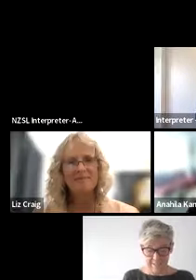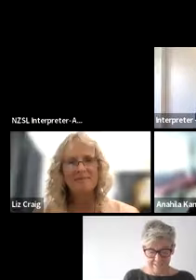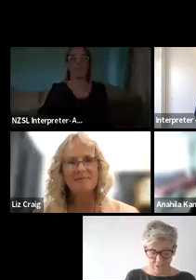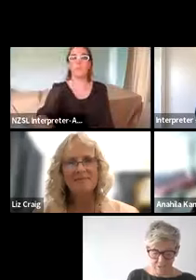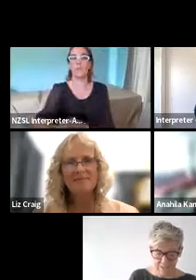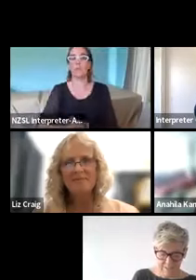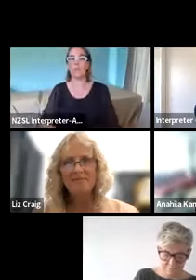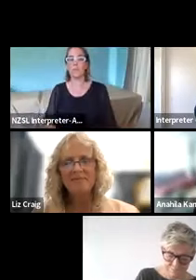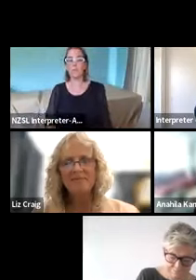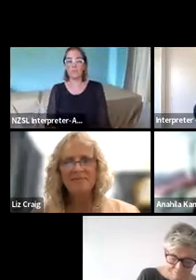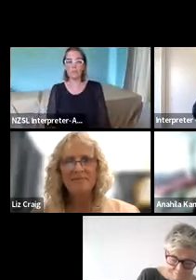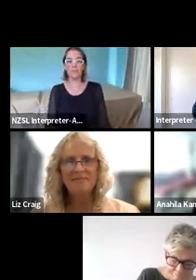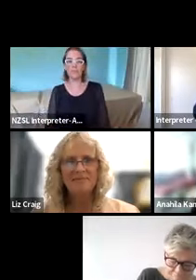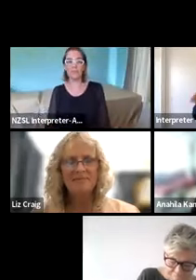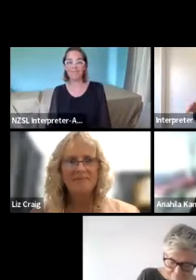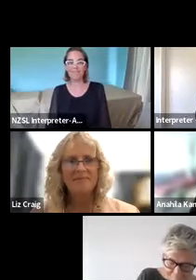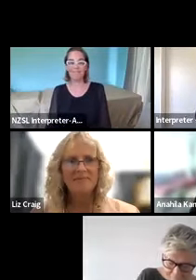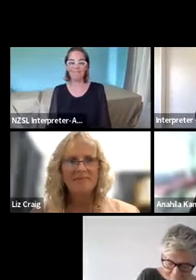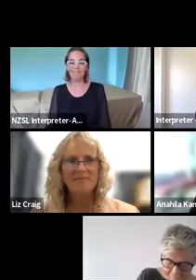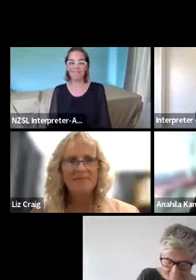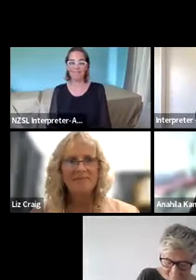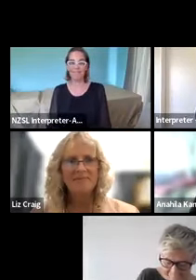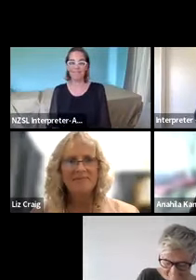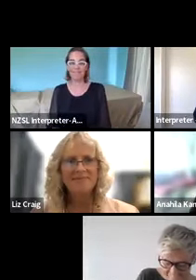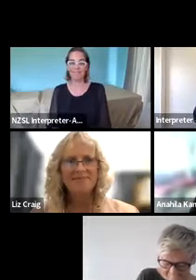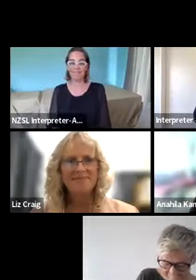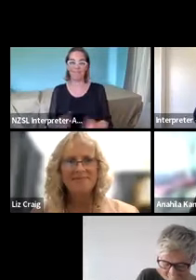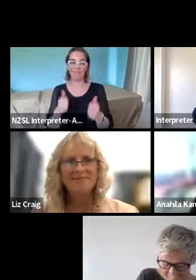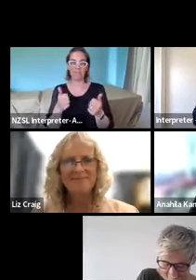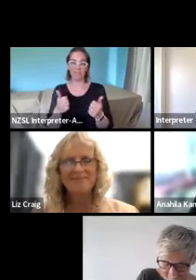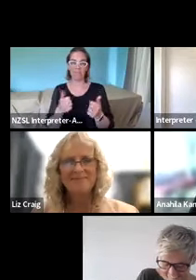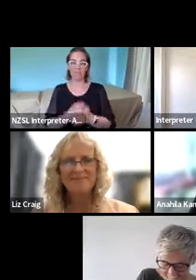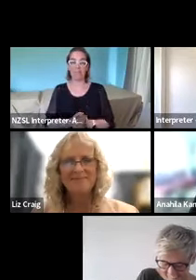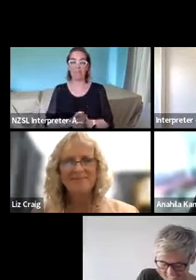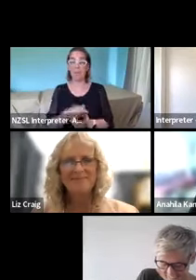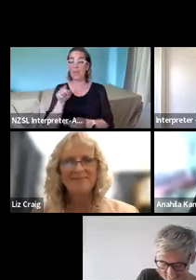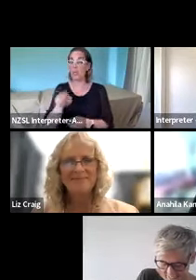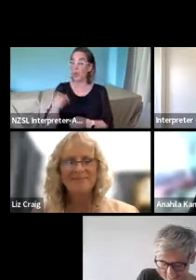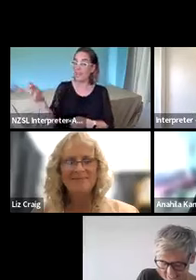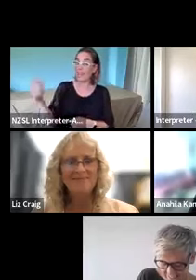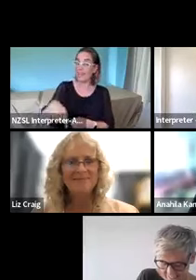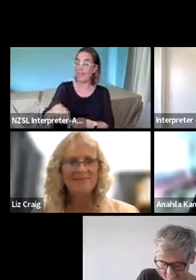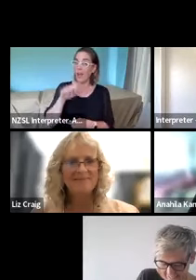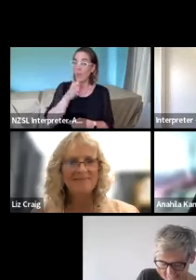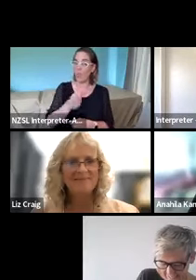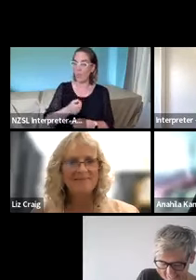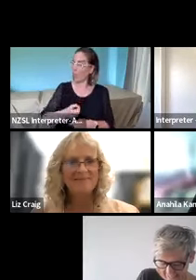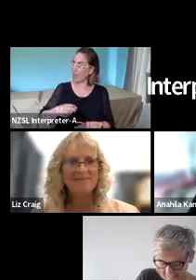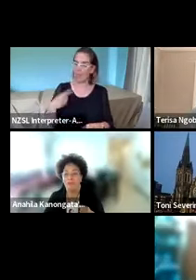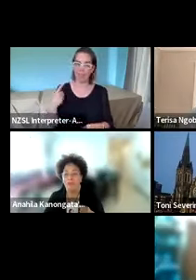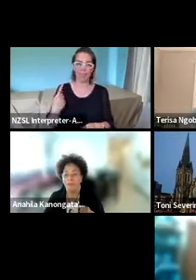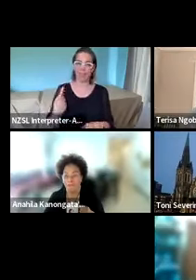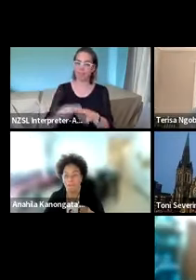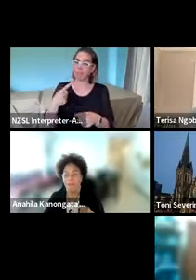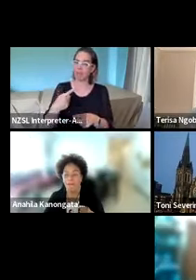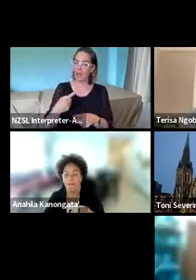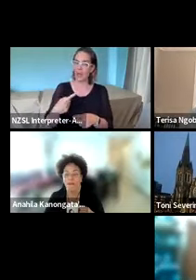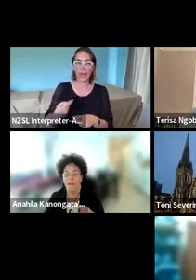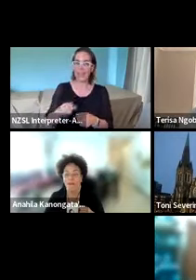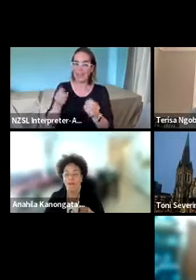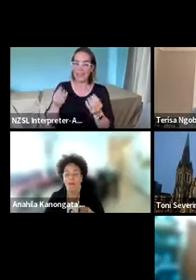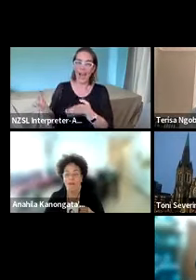I was going to go for a quick break, but you are here, and we'll strike while the iron is hot.